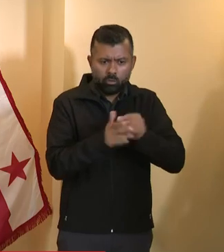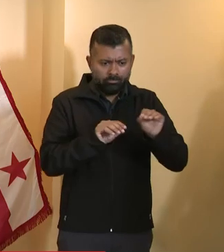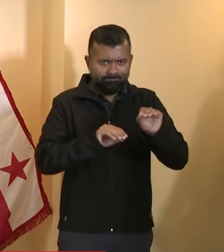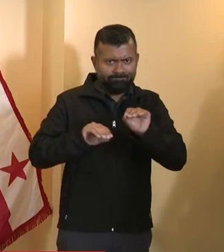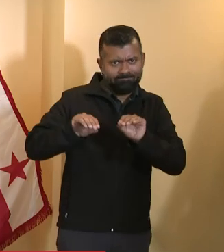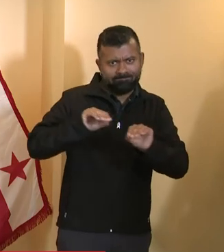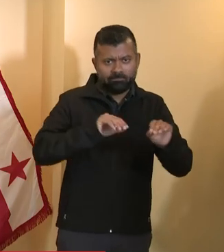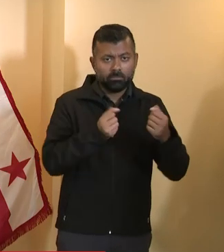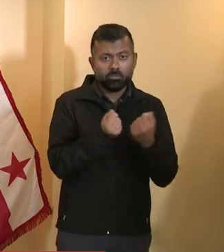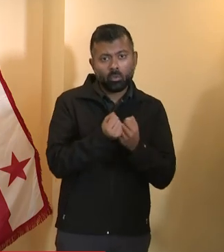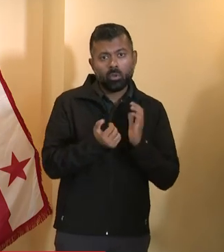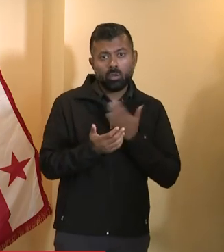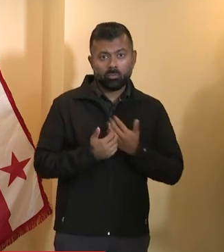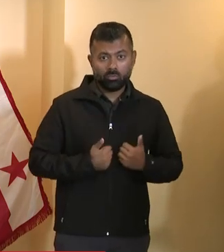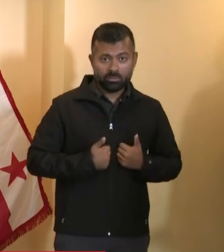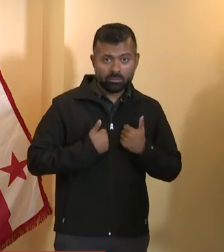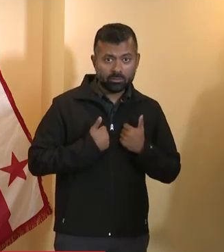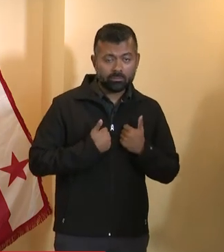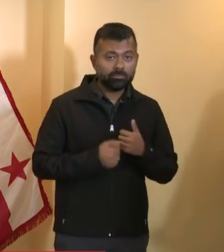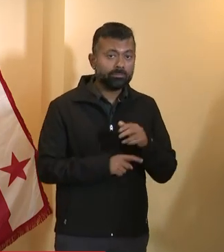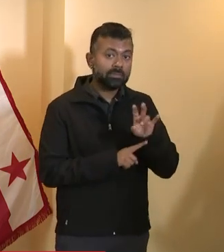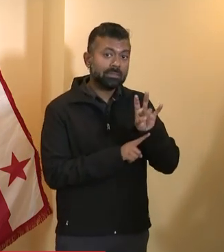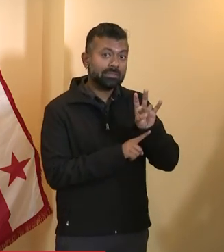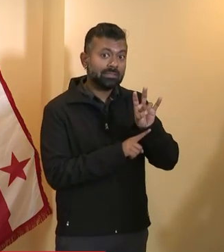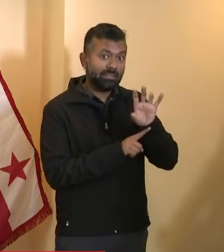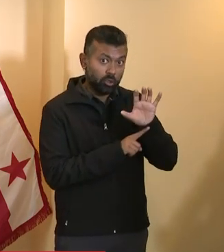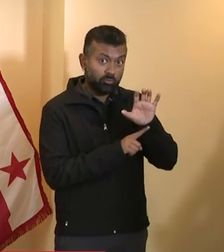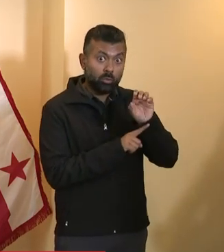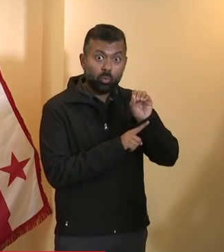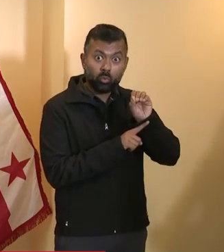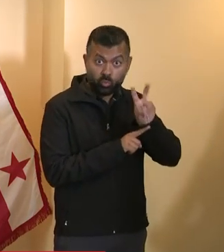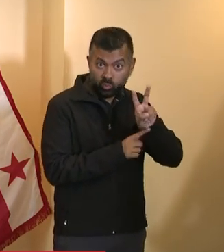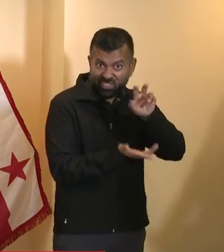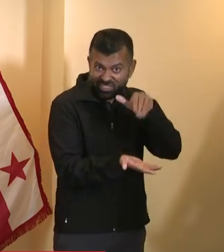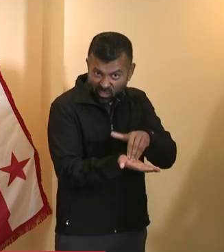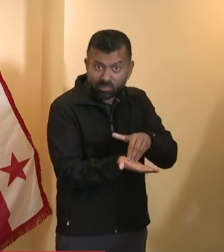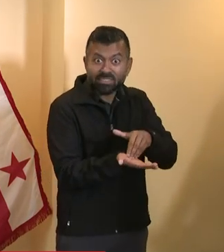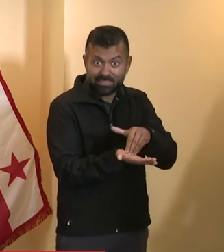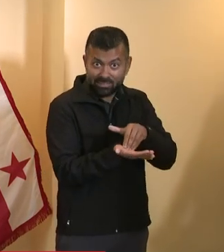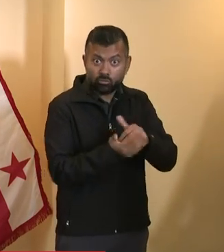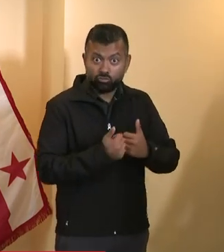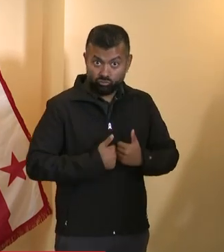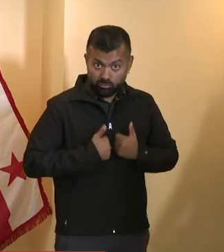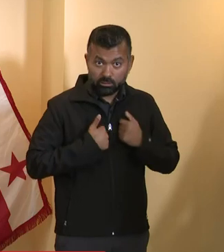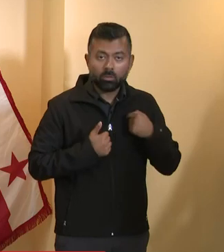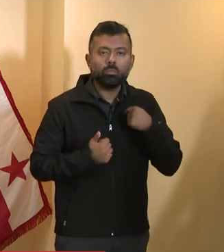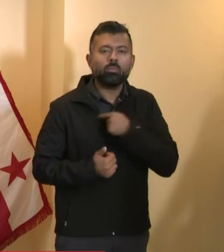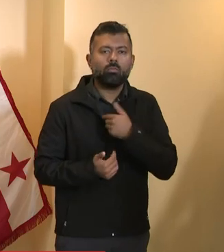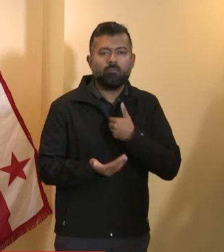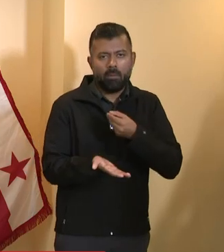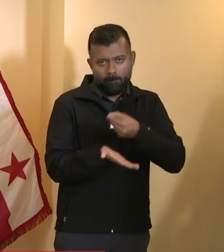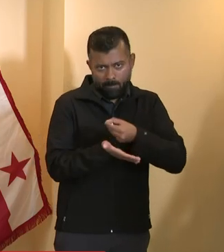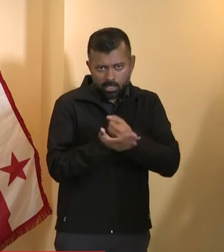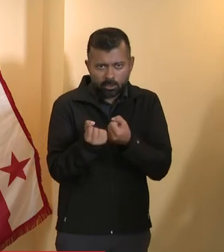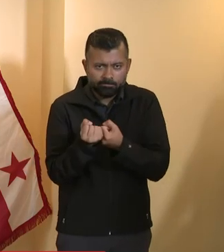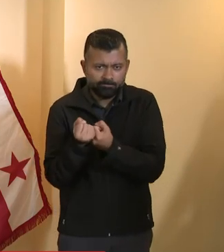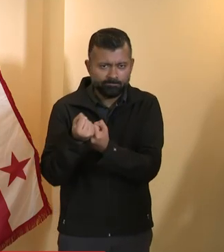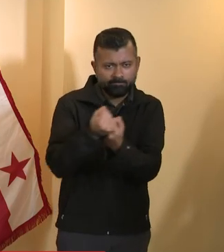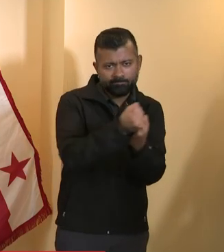we talked about in the last couple of years, we have to be strategic in what we do, and our focus has